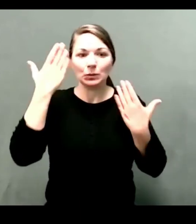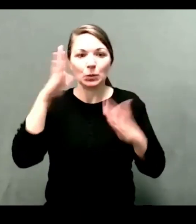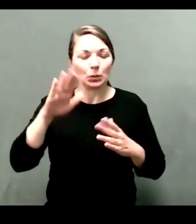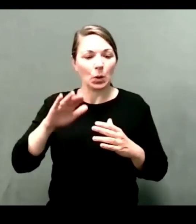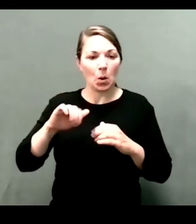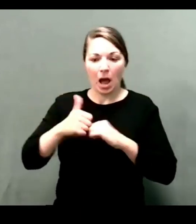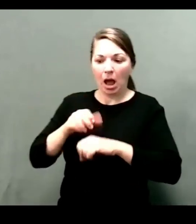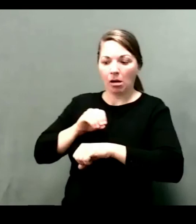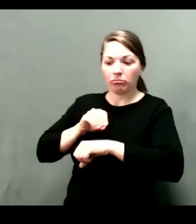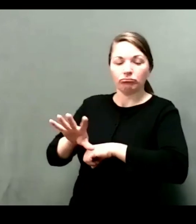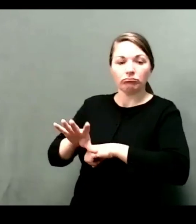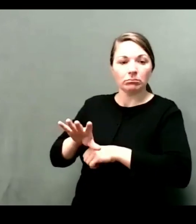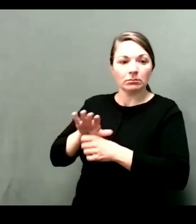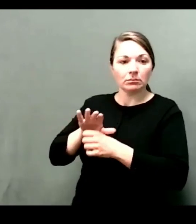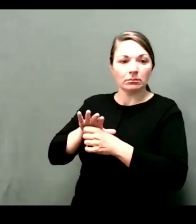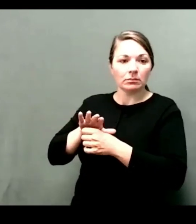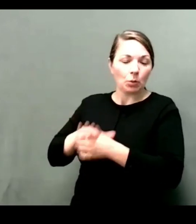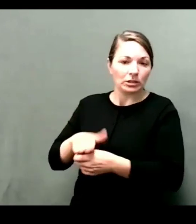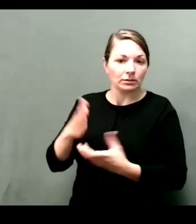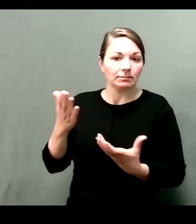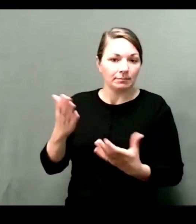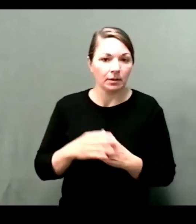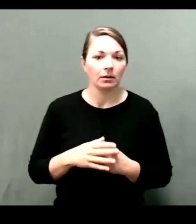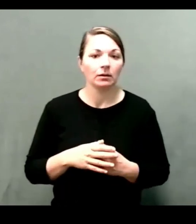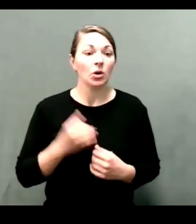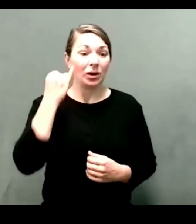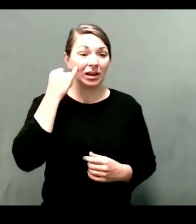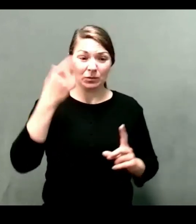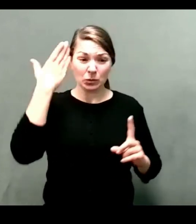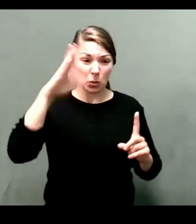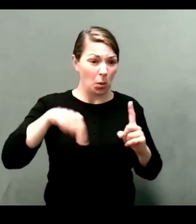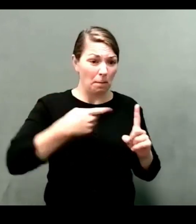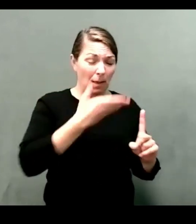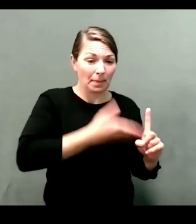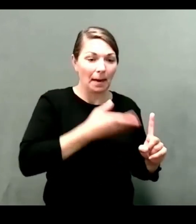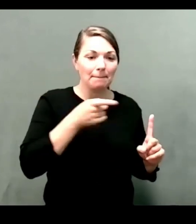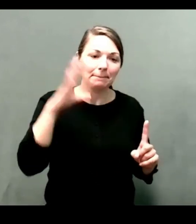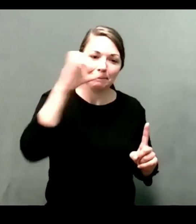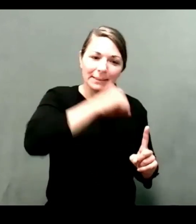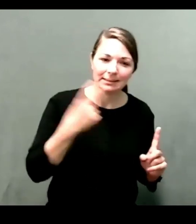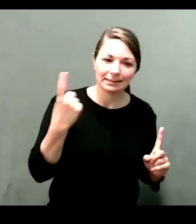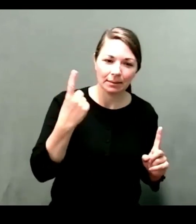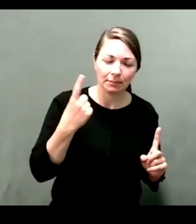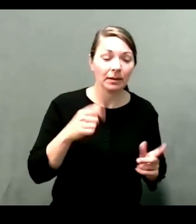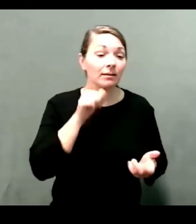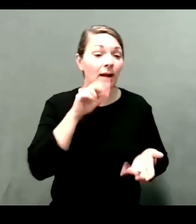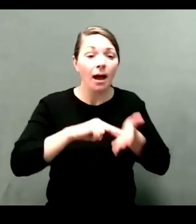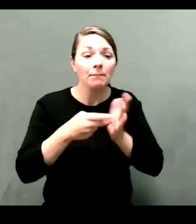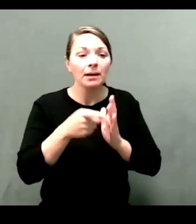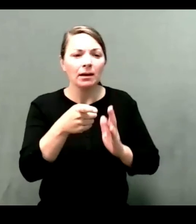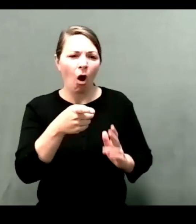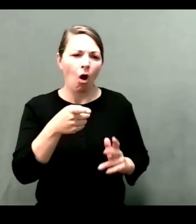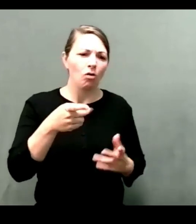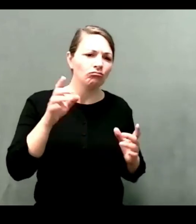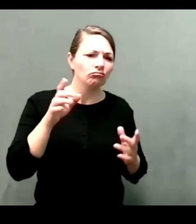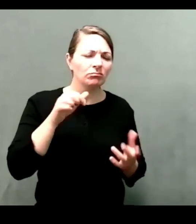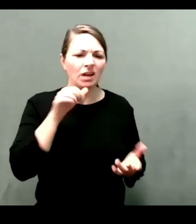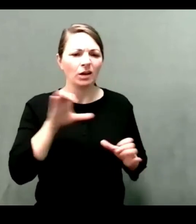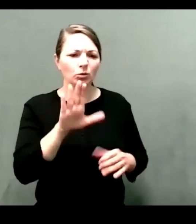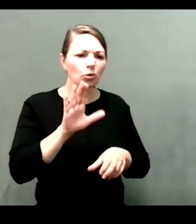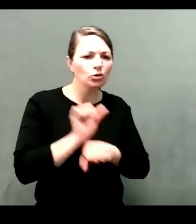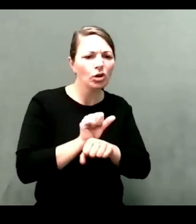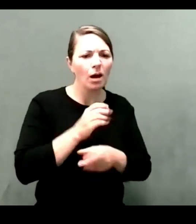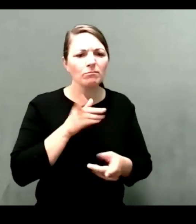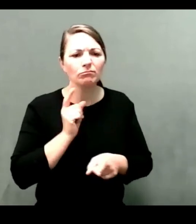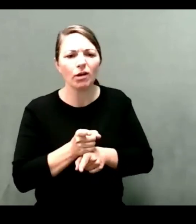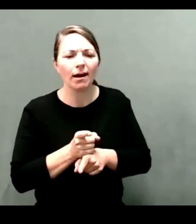somebody to experience harm in the first place, we're always going to be missing something, right? And that's not saying that we're not doing our job. That's not saying that we're not getting the information